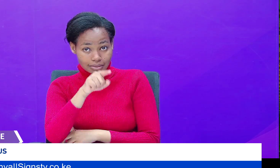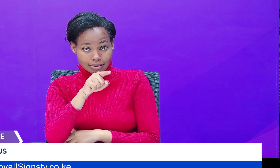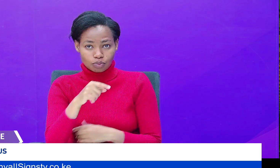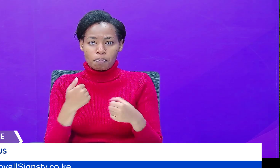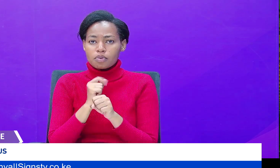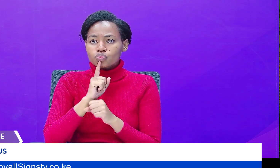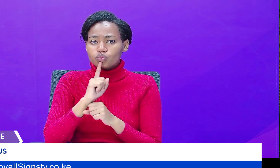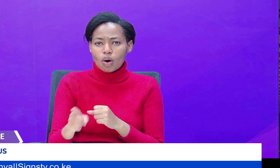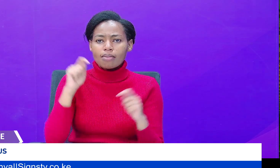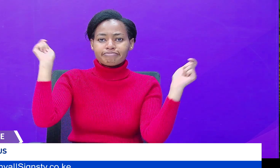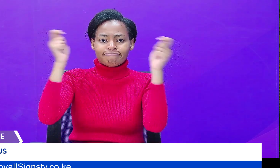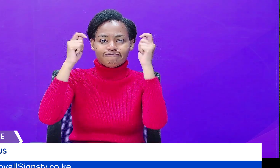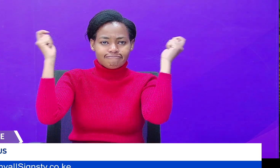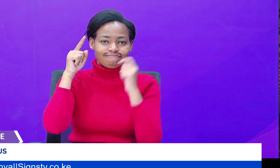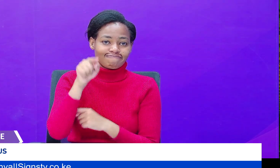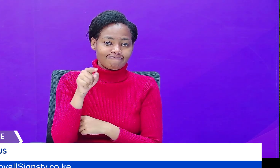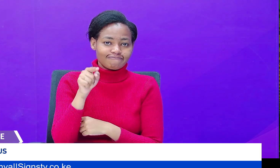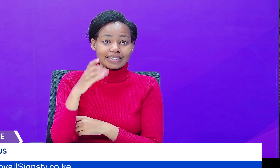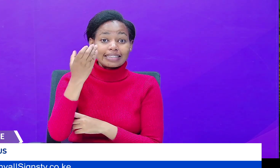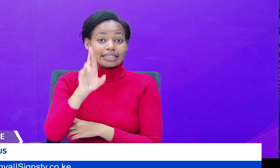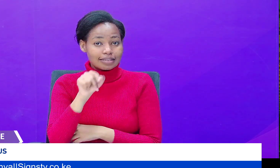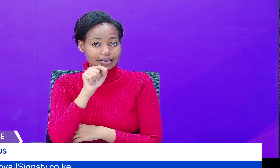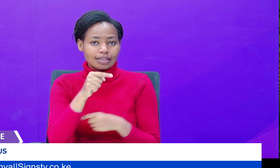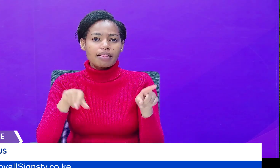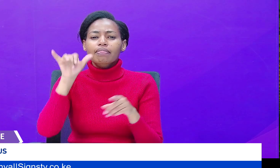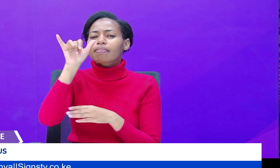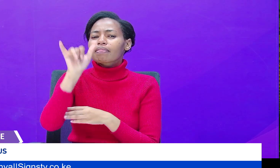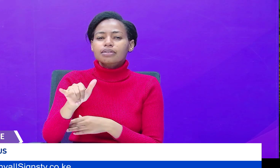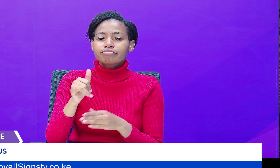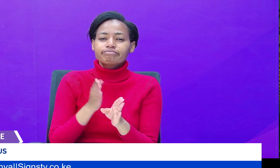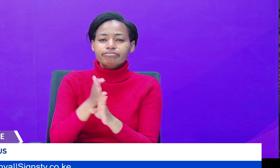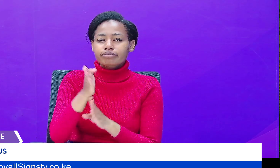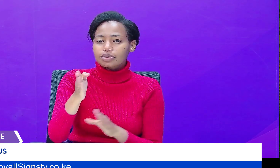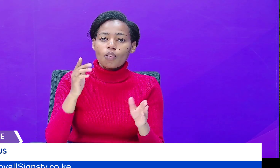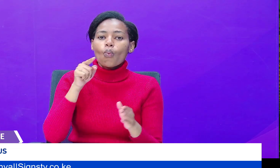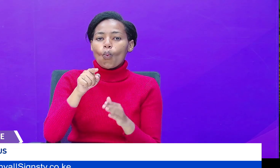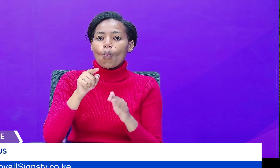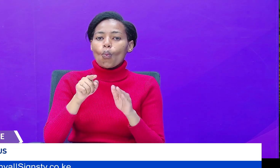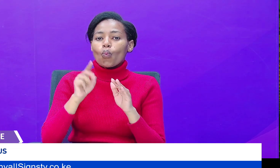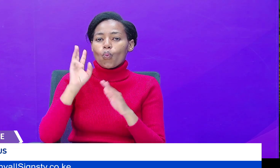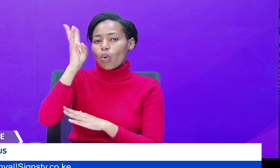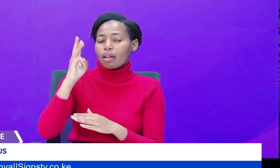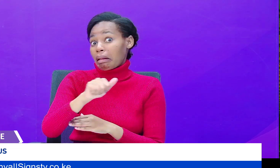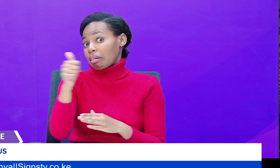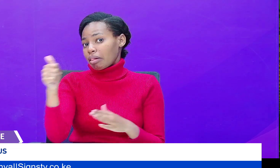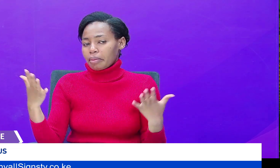The MEC has assured Malawians of a credible outcome that reflects the true will of the